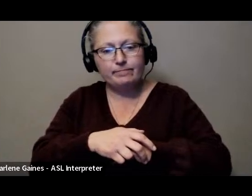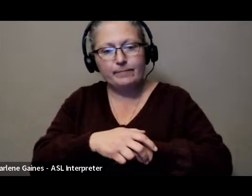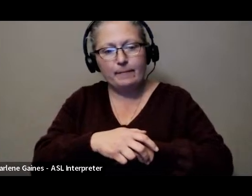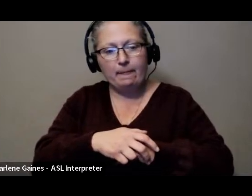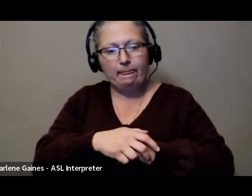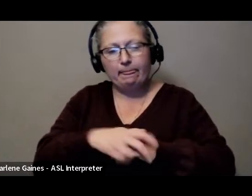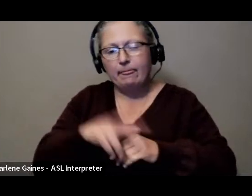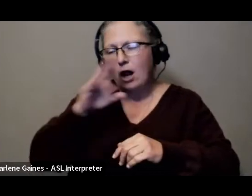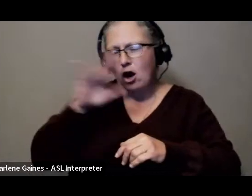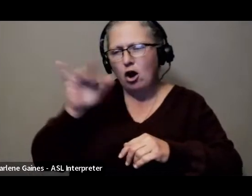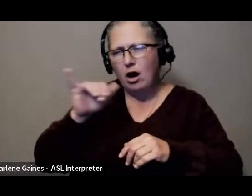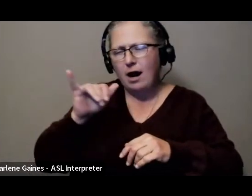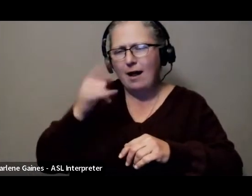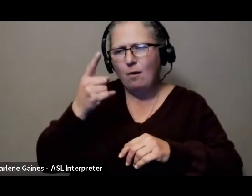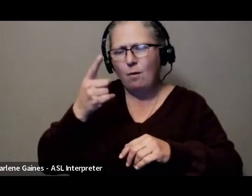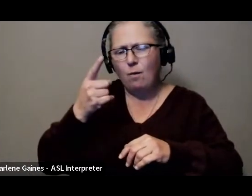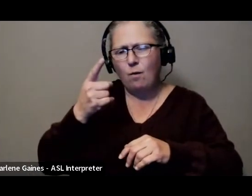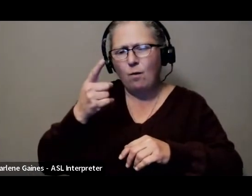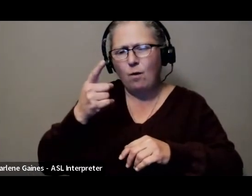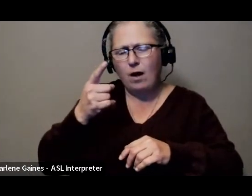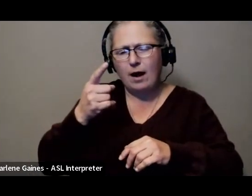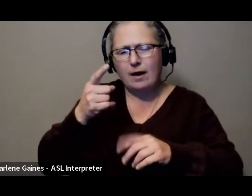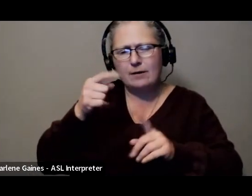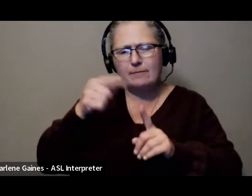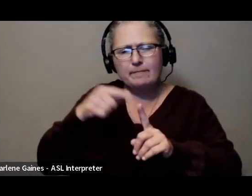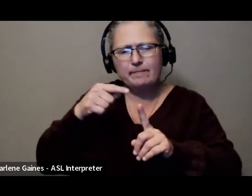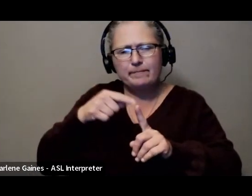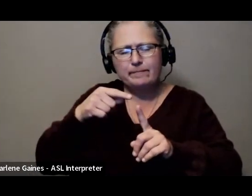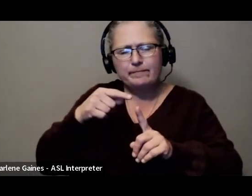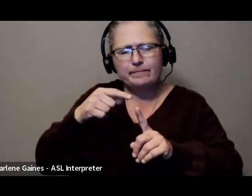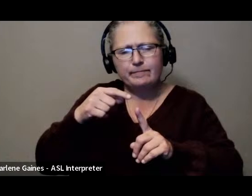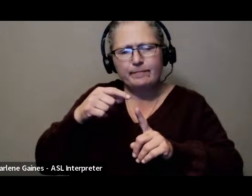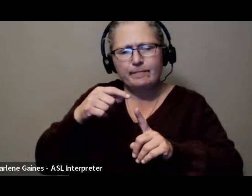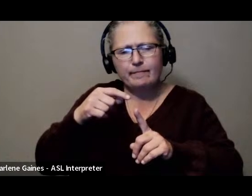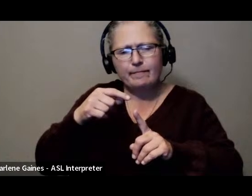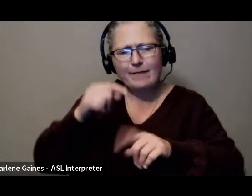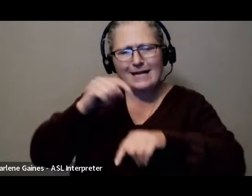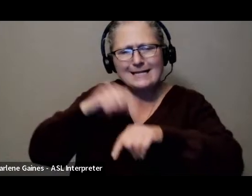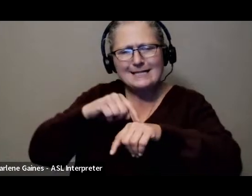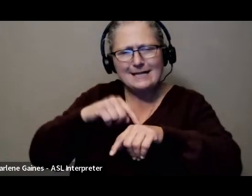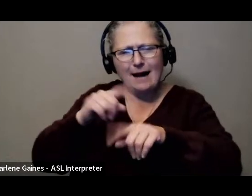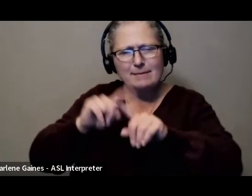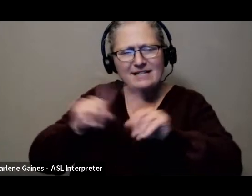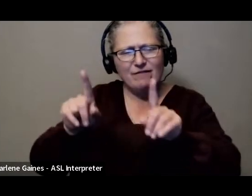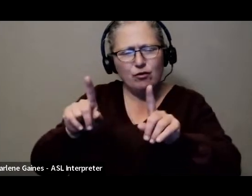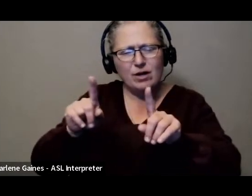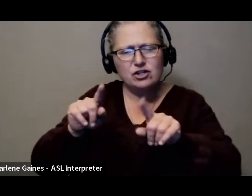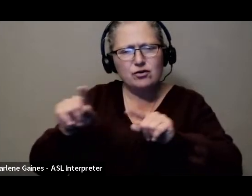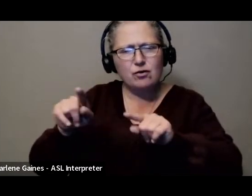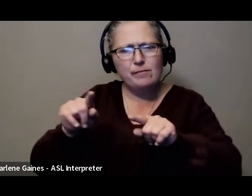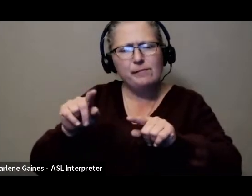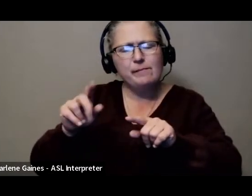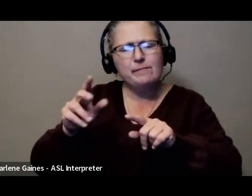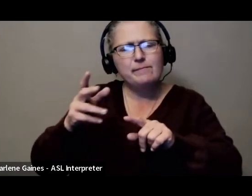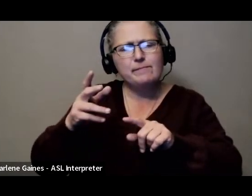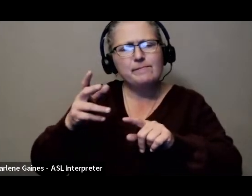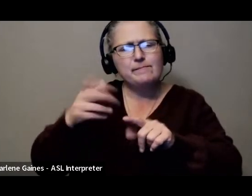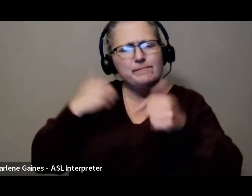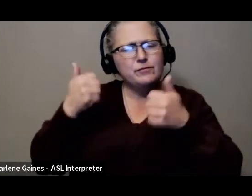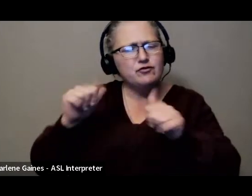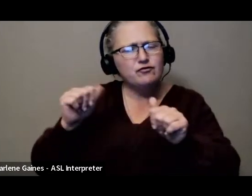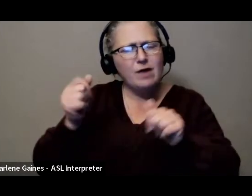Yeah, it looks like one of the keys, and this is really is the time differential. And I'm trying